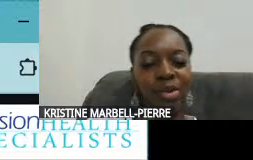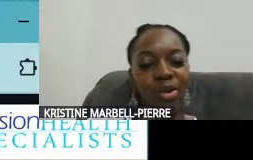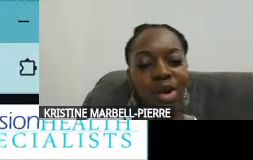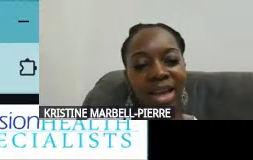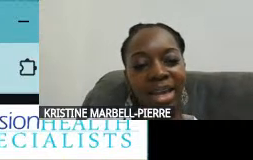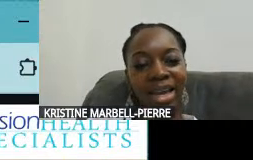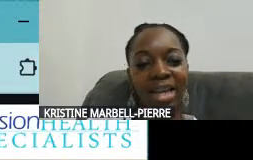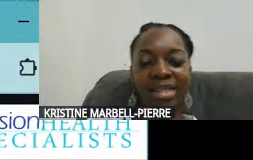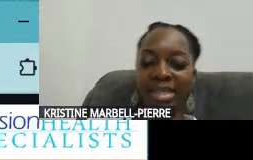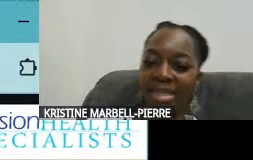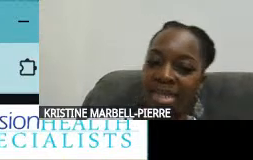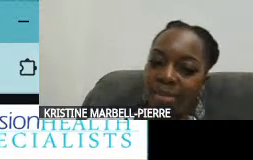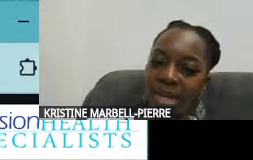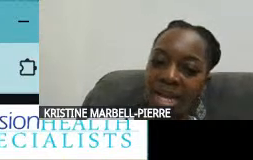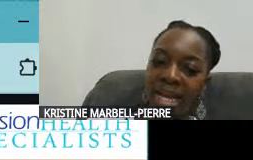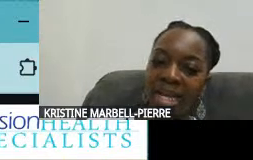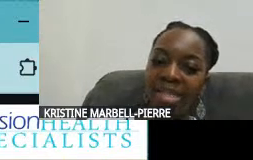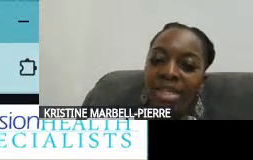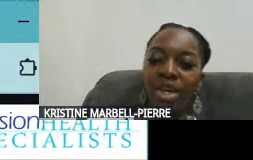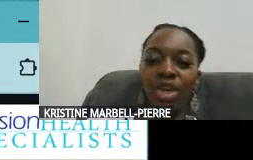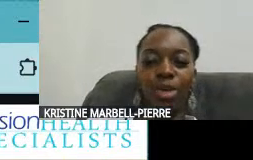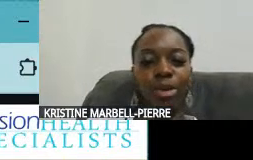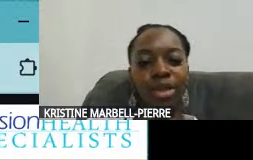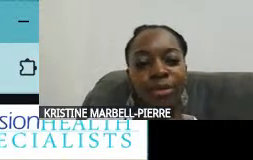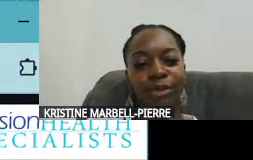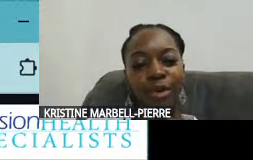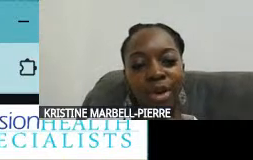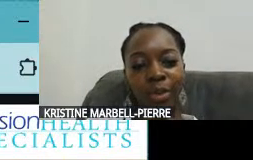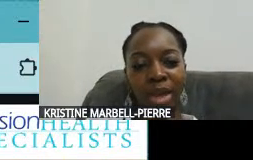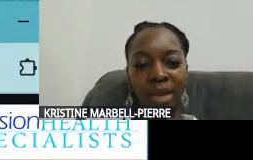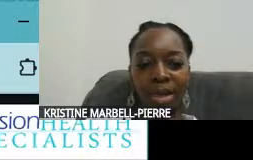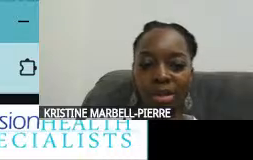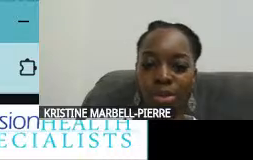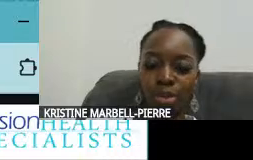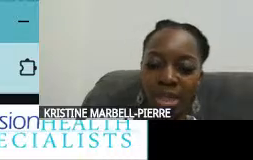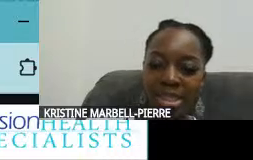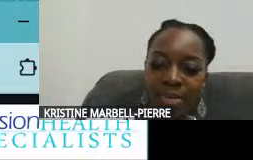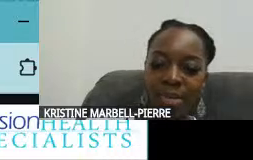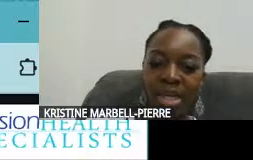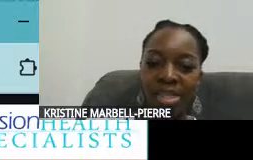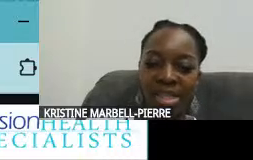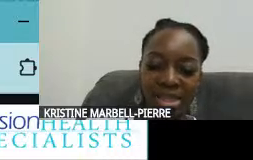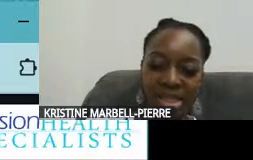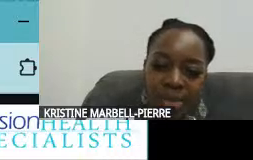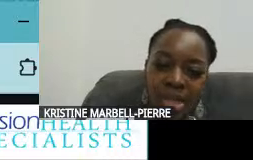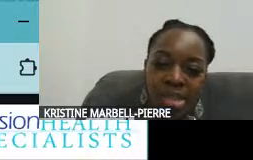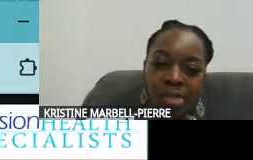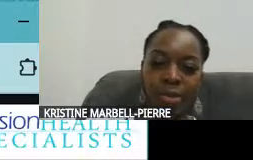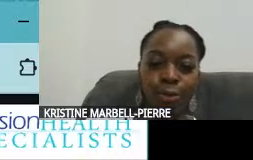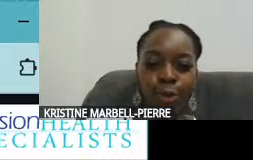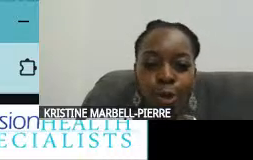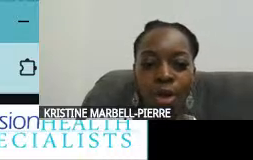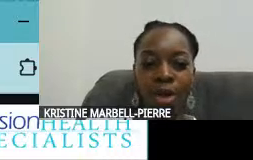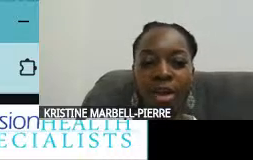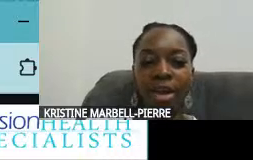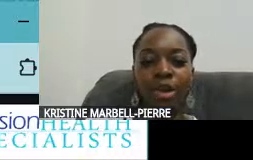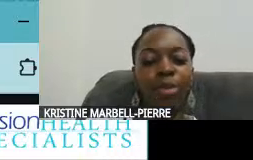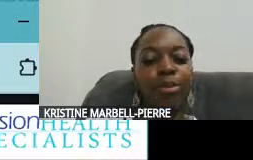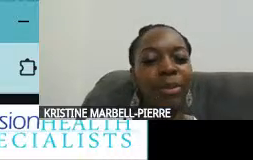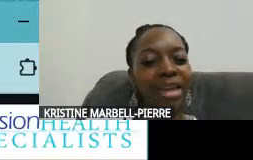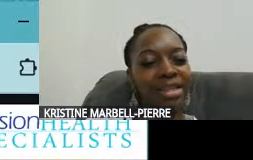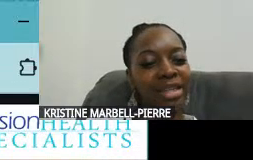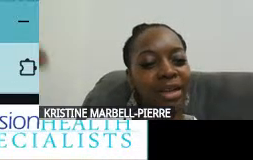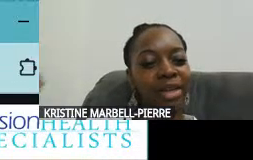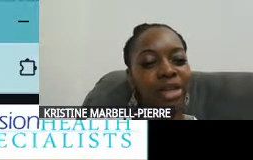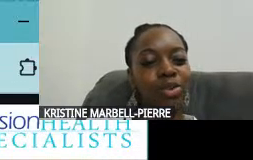It's quiet, it's dim lights. You put the phone away about 20 minutes, 30 minutes before. You